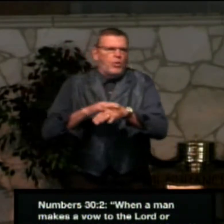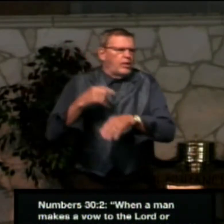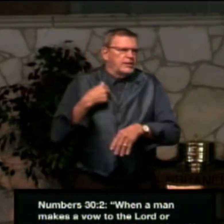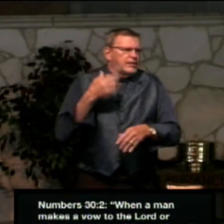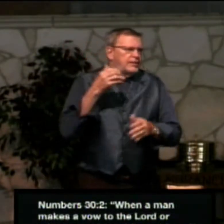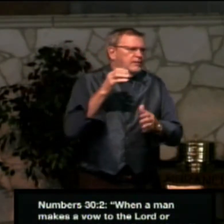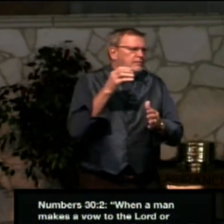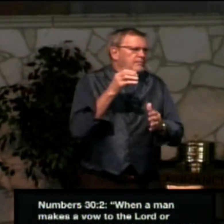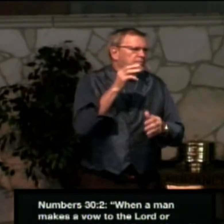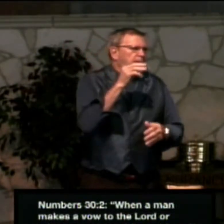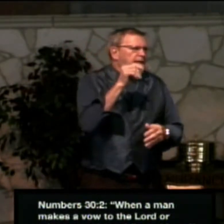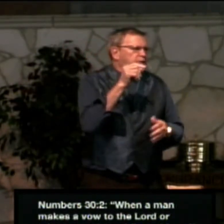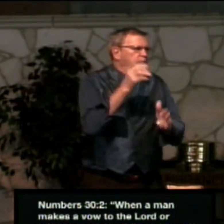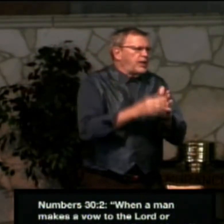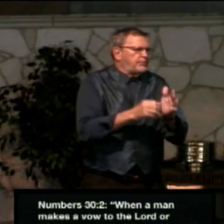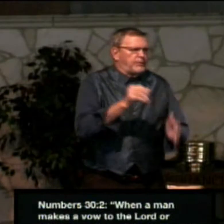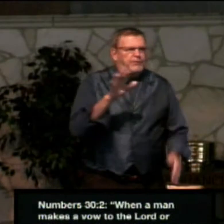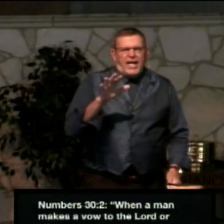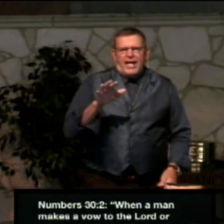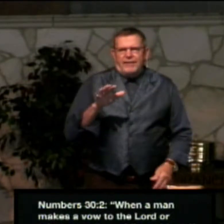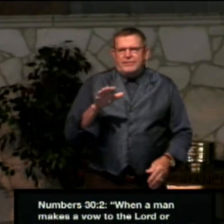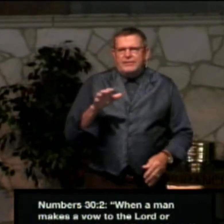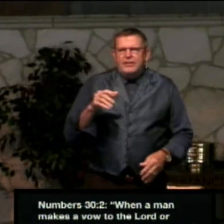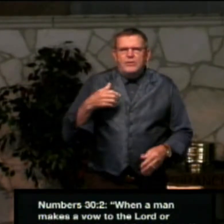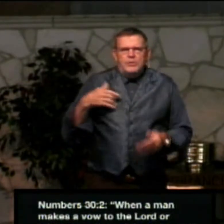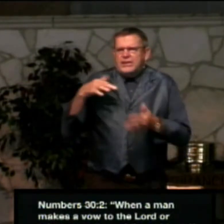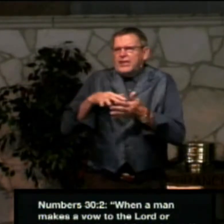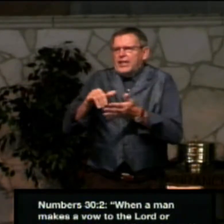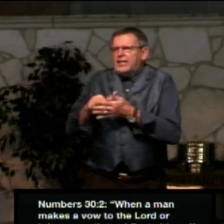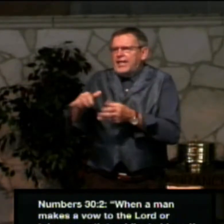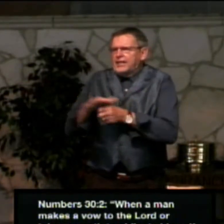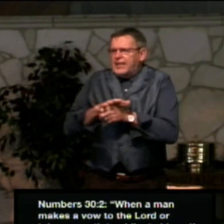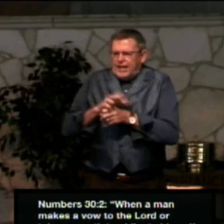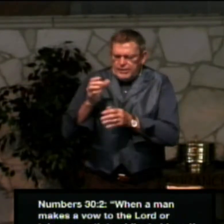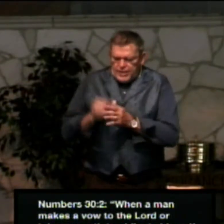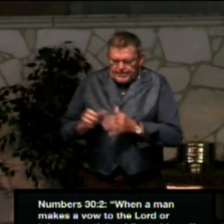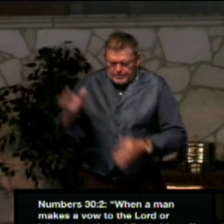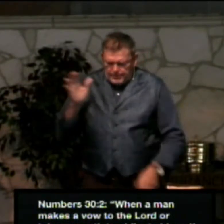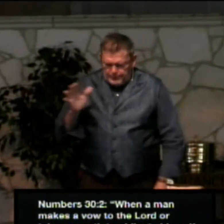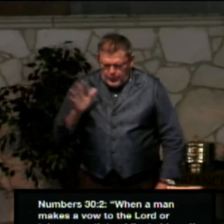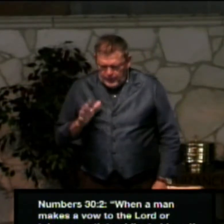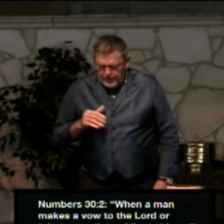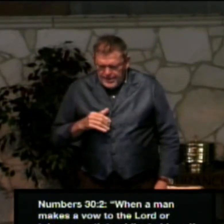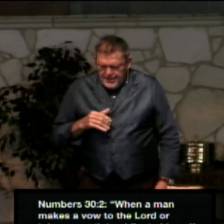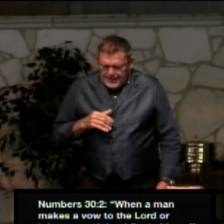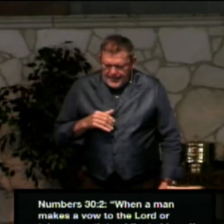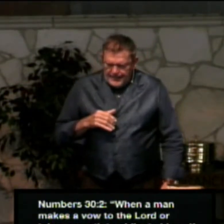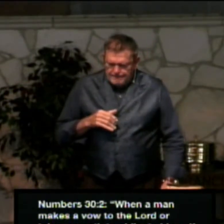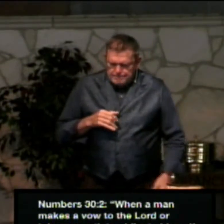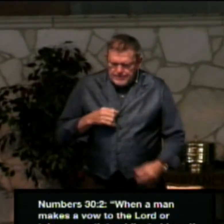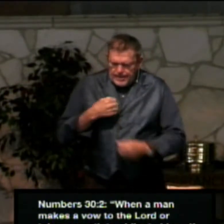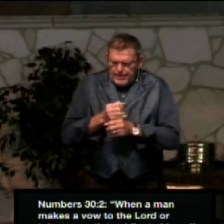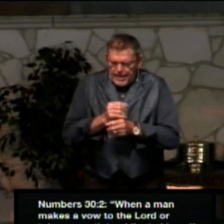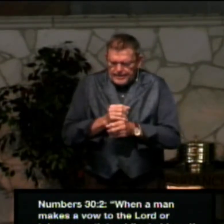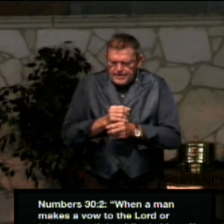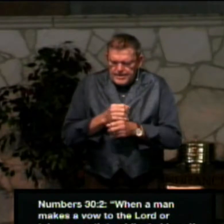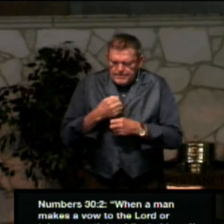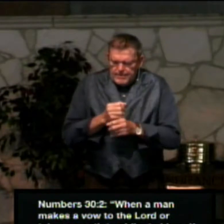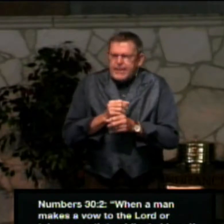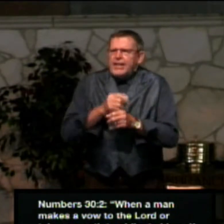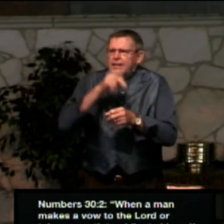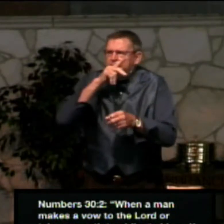Jesus warned us in Matthew chapter 5, and we studied that entire chapter before,